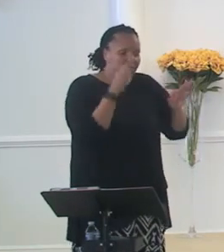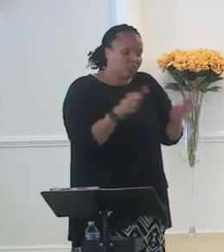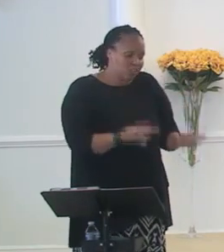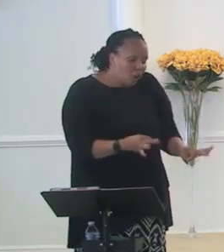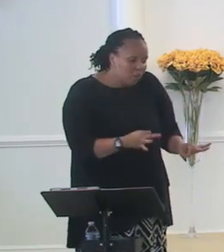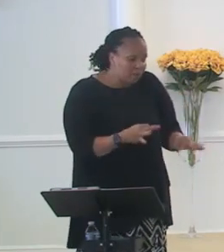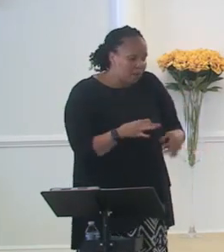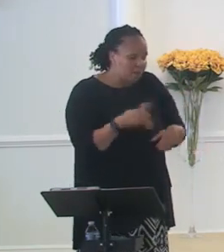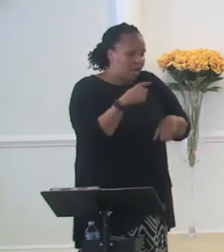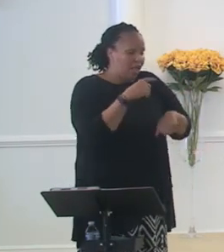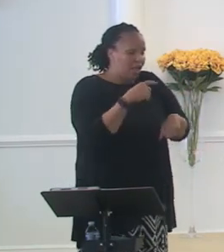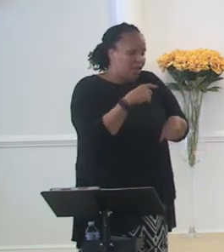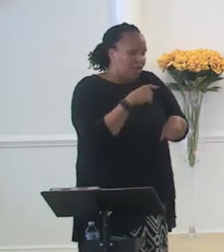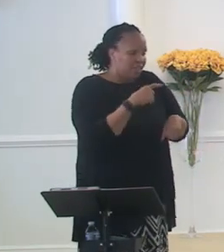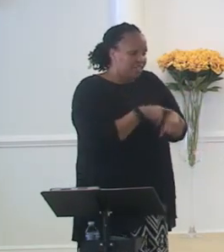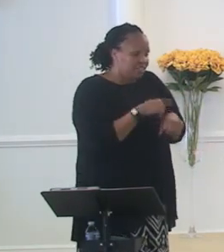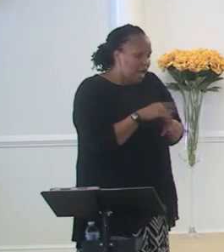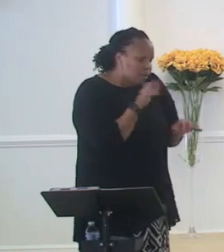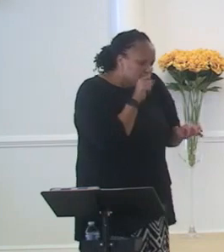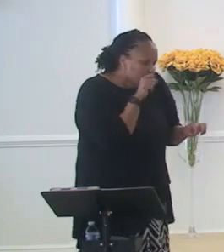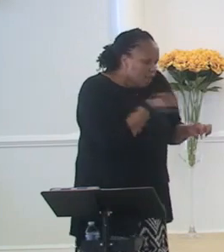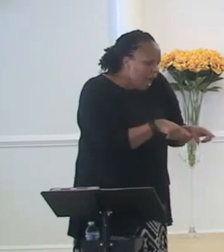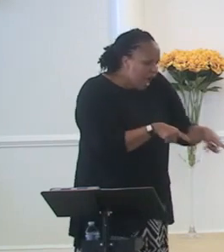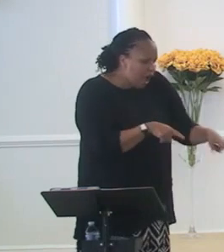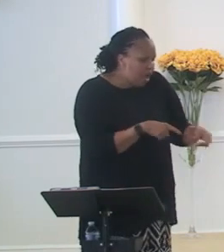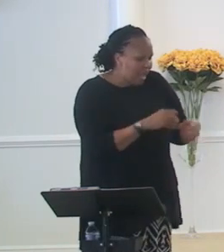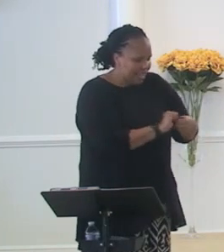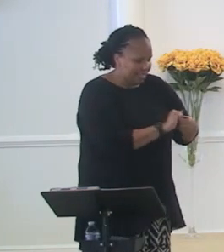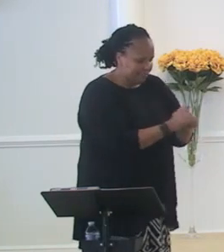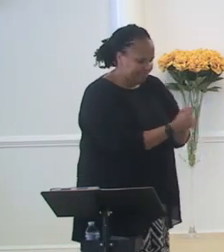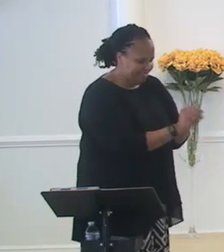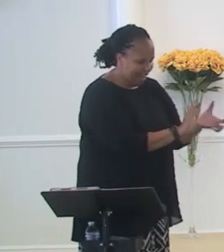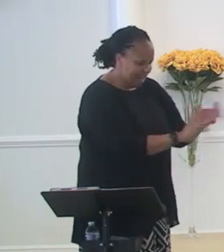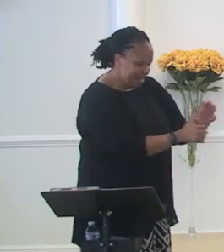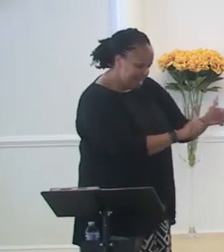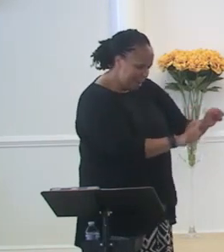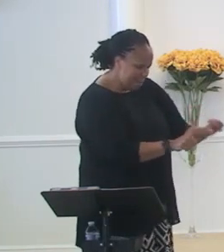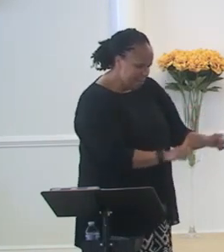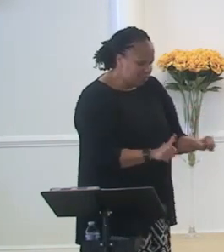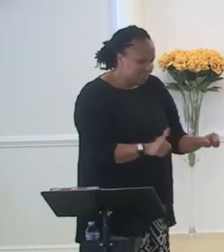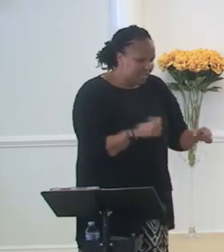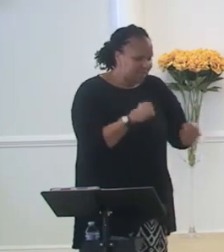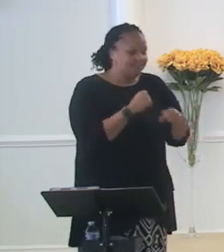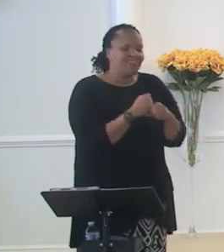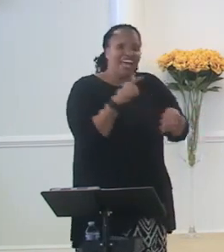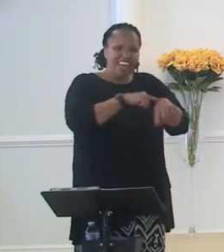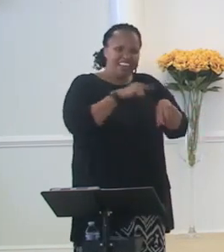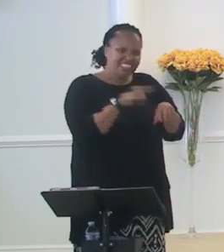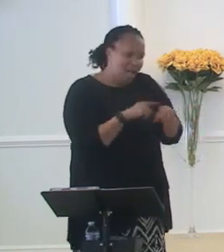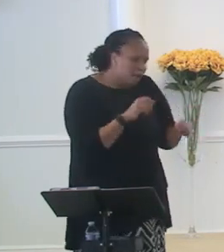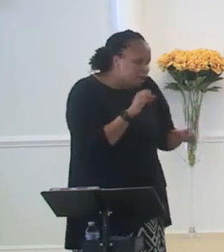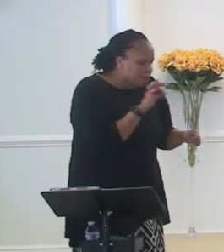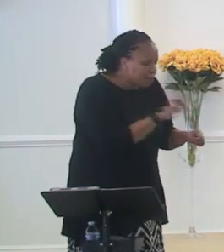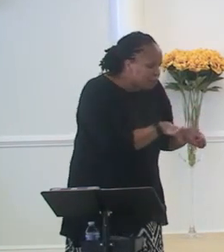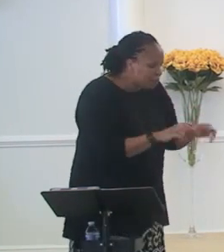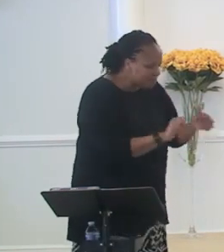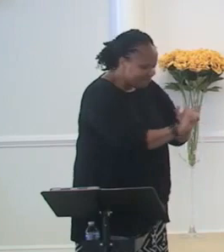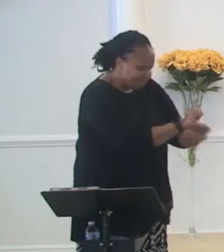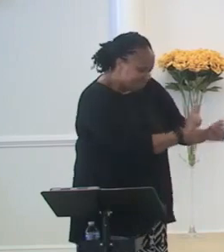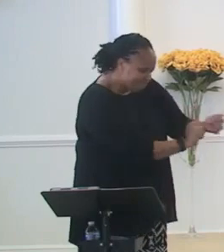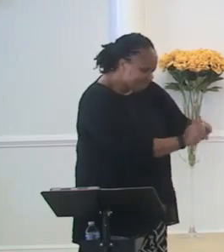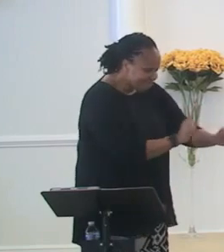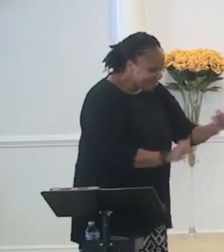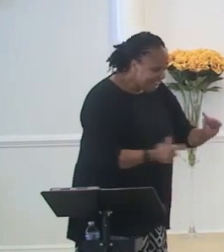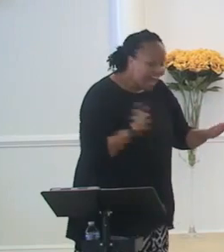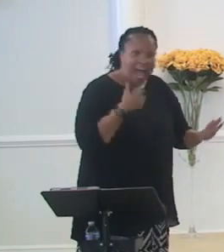time spent on the clay. What raised the value is how much time that the potter spent on the clay. I'm